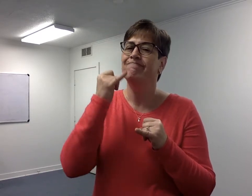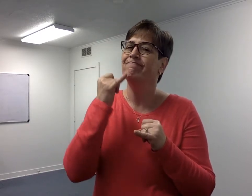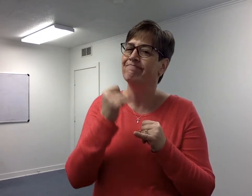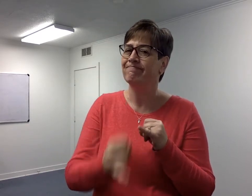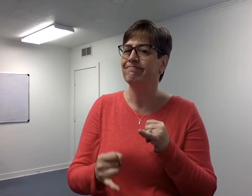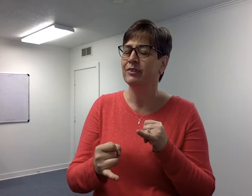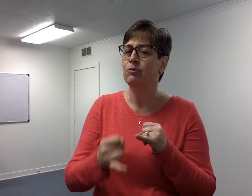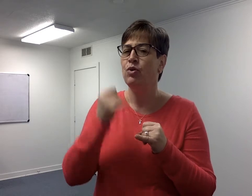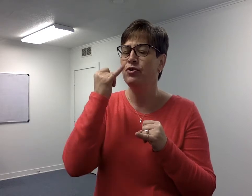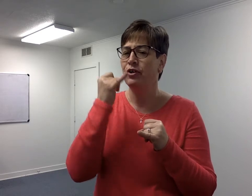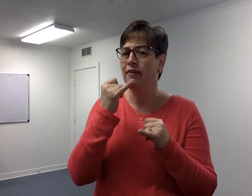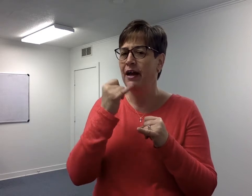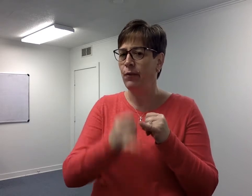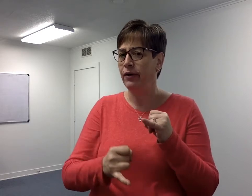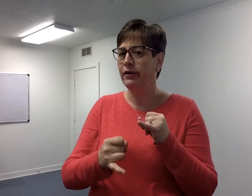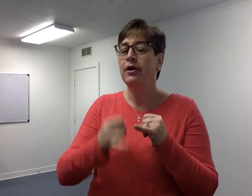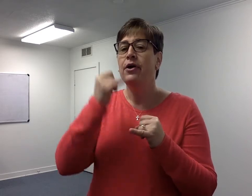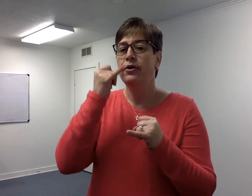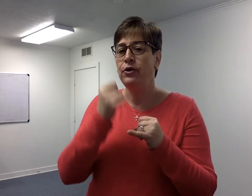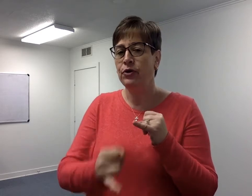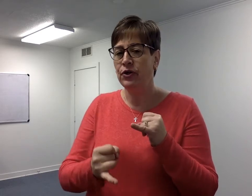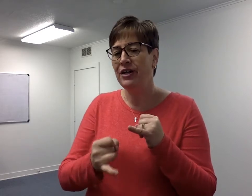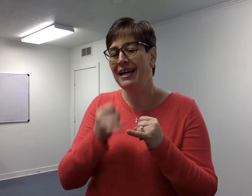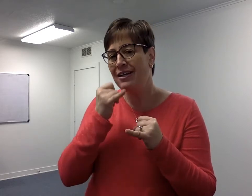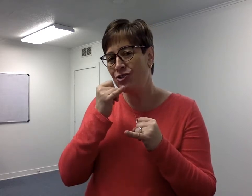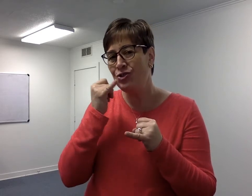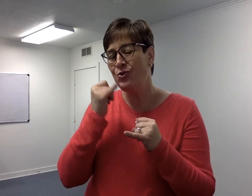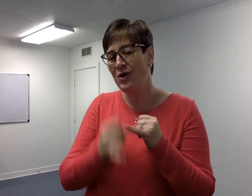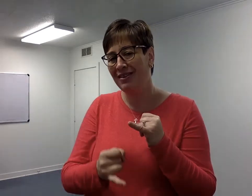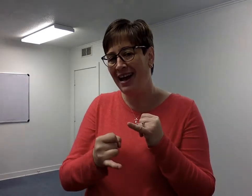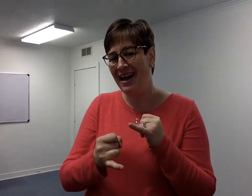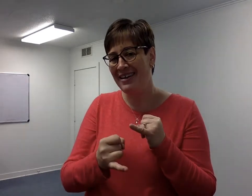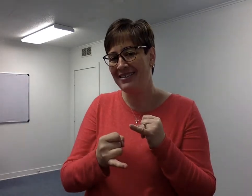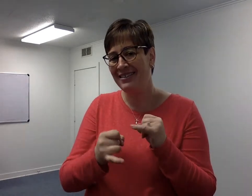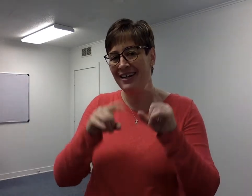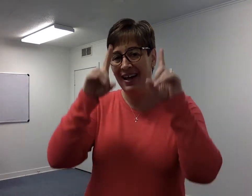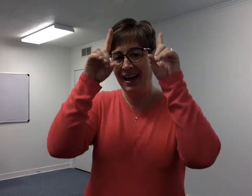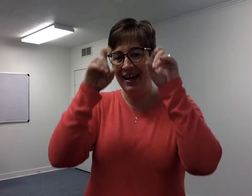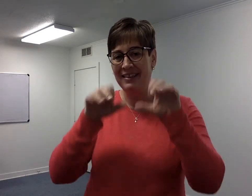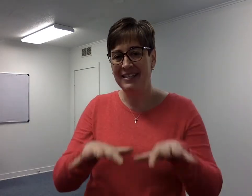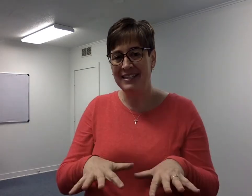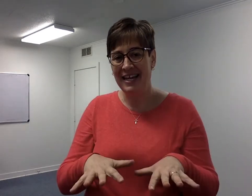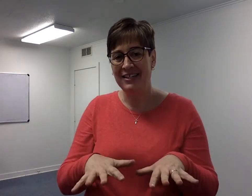I'm wondering on that one. You could, I guess, do last and then test.